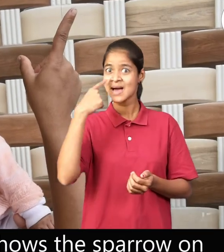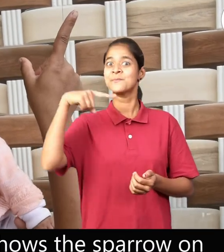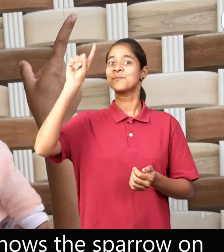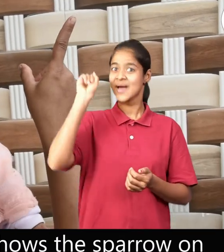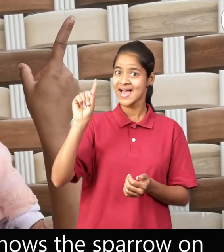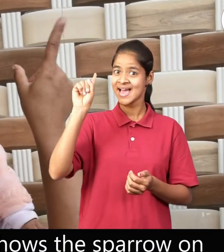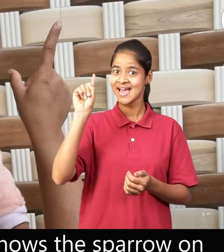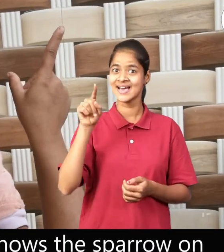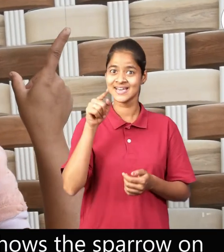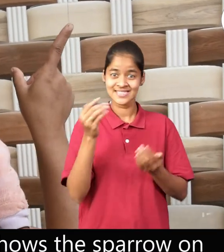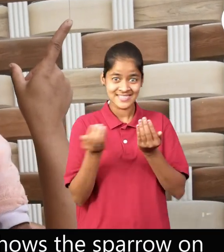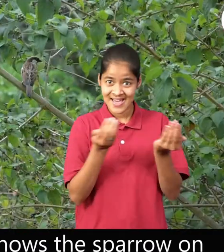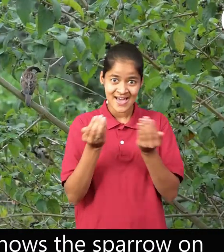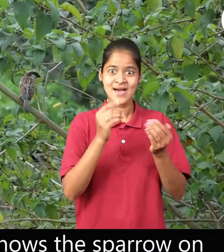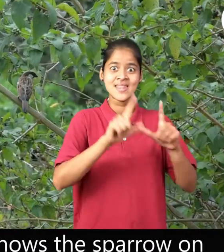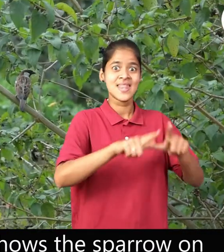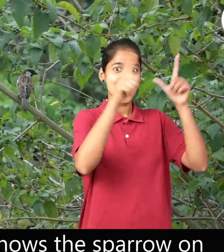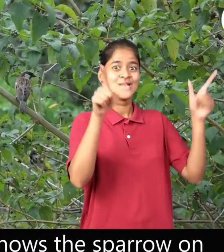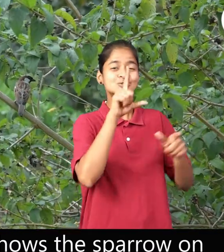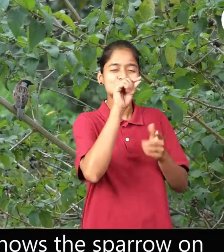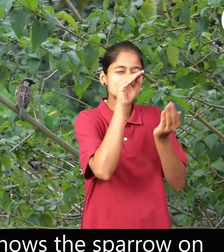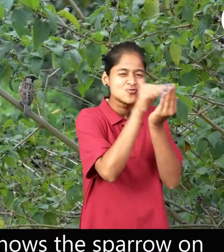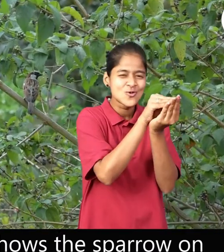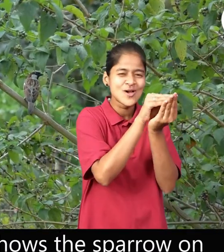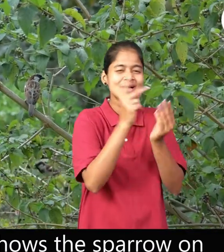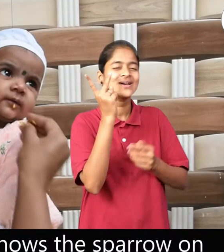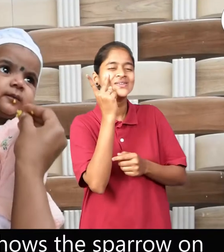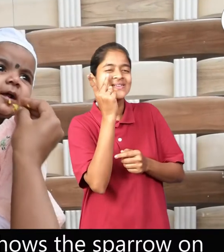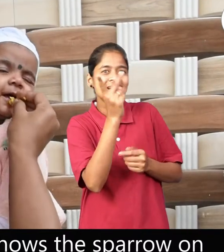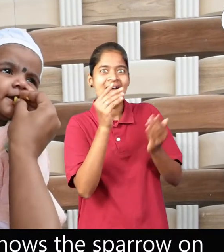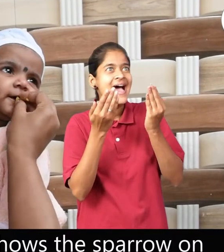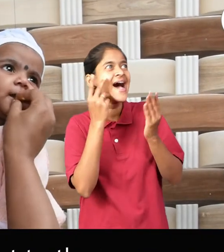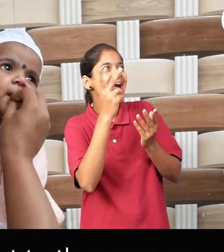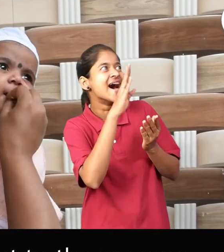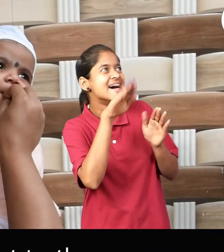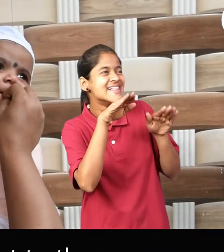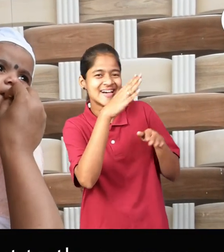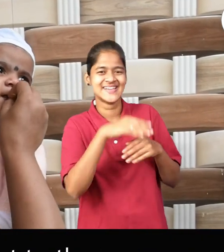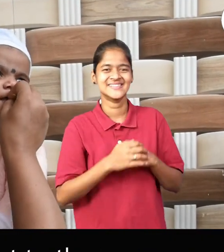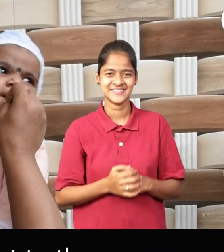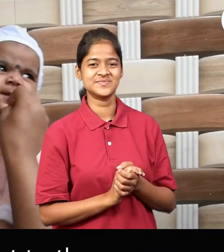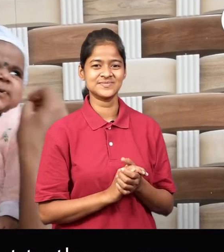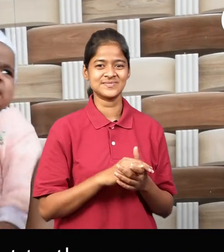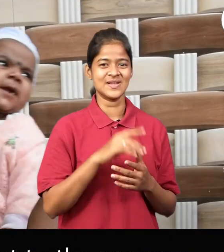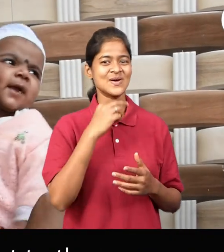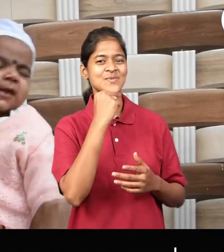the sparrow on the tree to the baby and feeds her rice mother calls out to the sparrow little